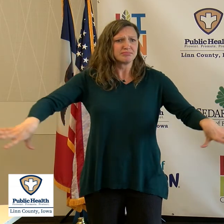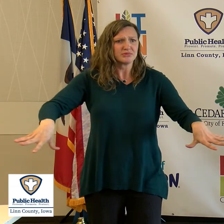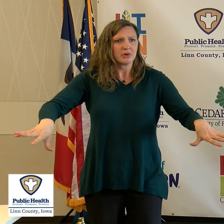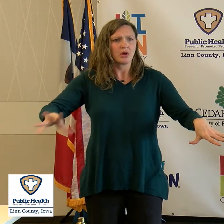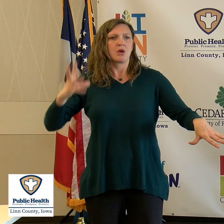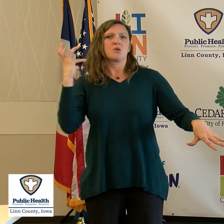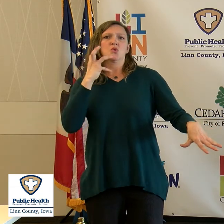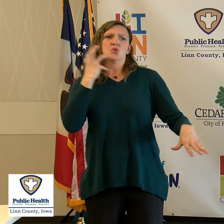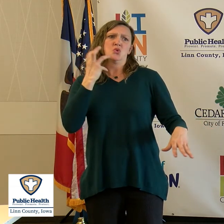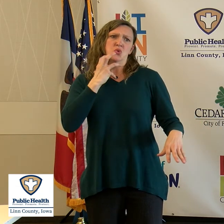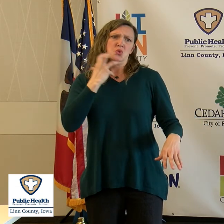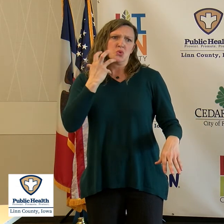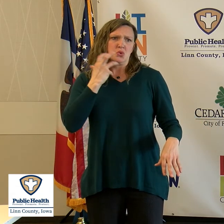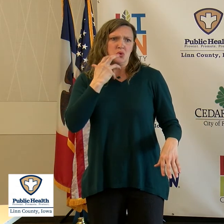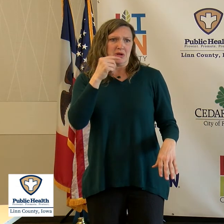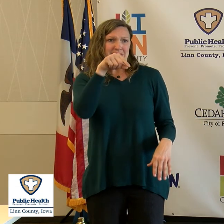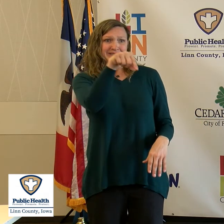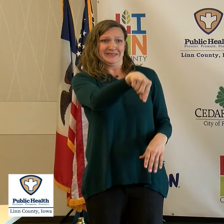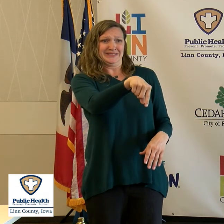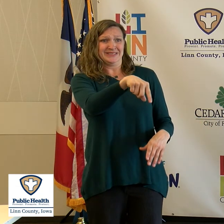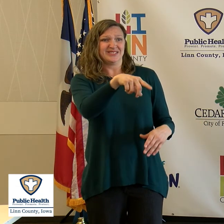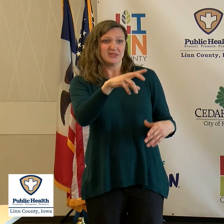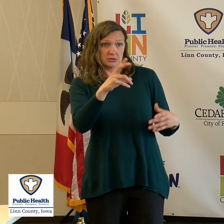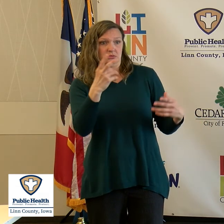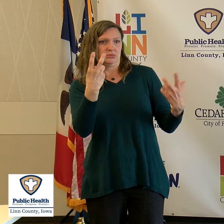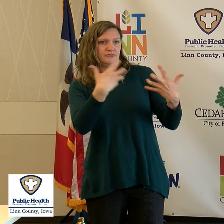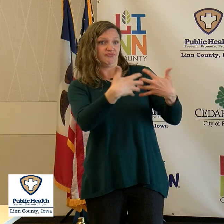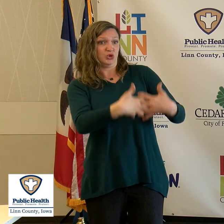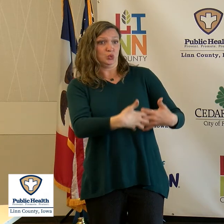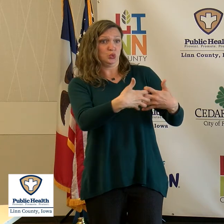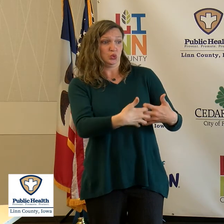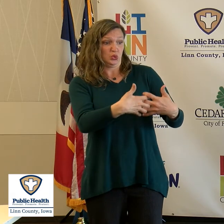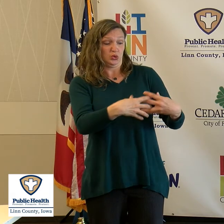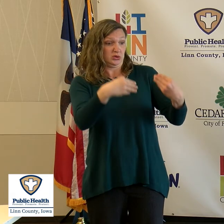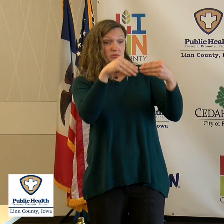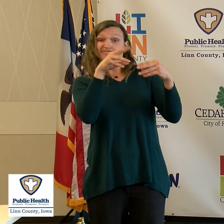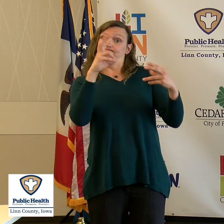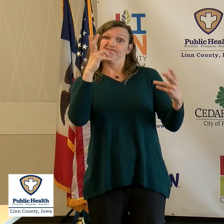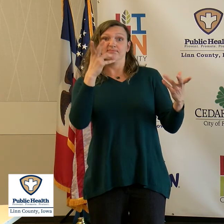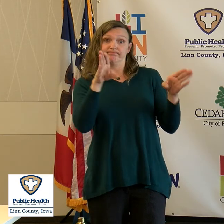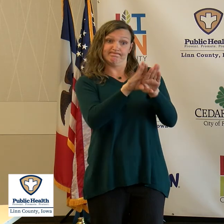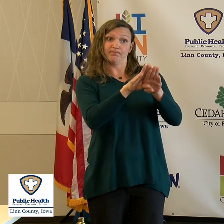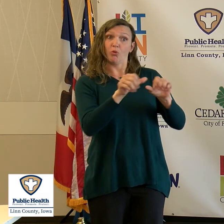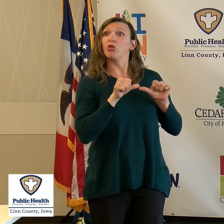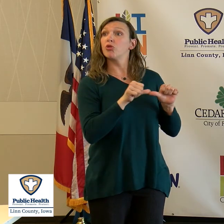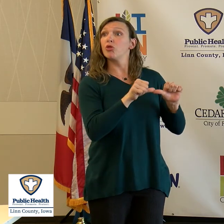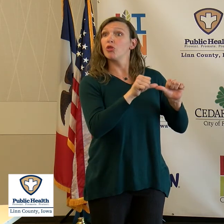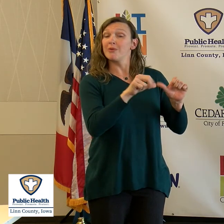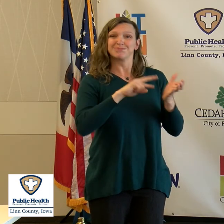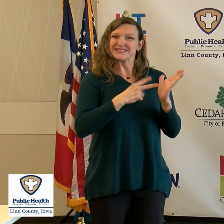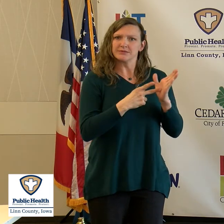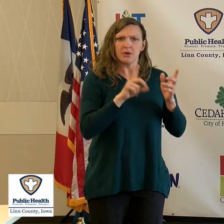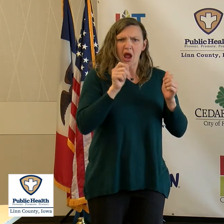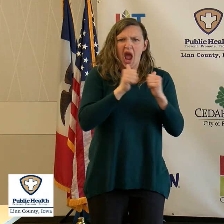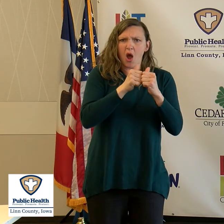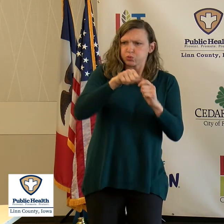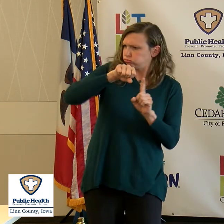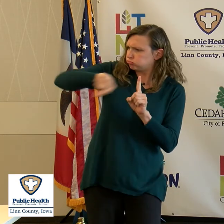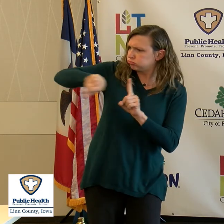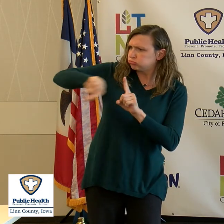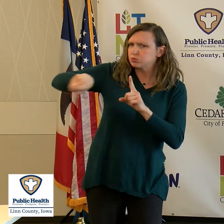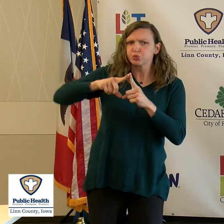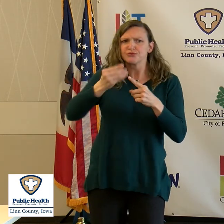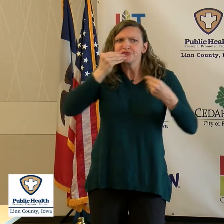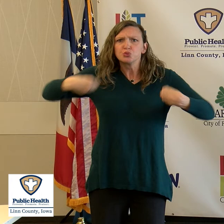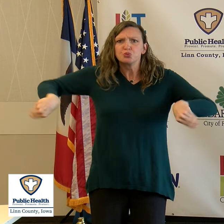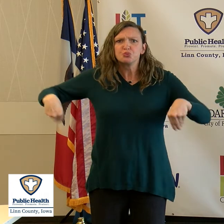very well see interruptions to our food supply chain. And it won't just be our grocery stores that are impacted. We all know